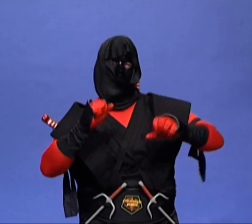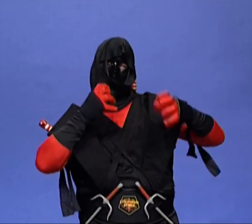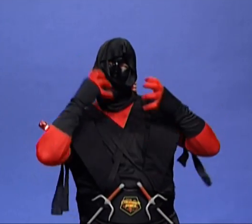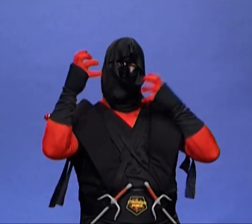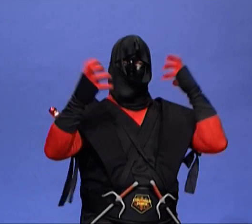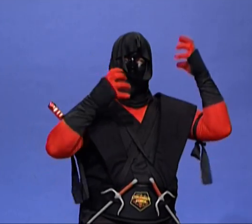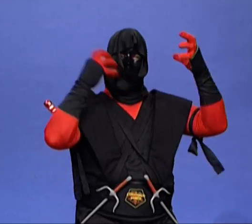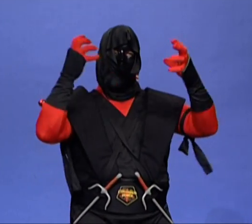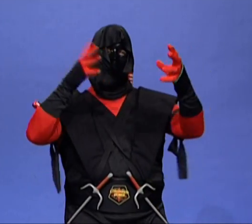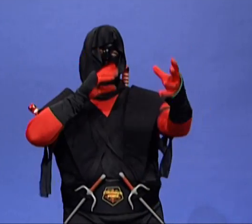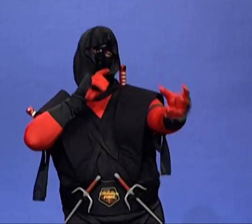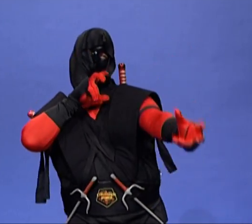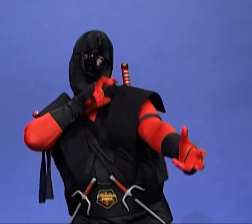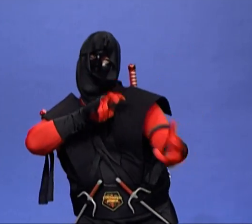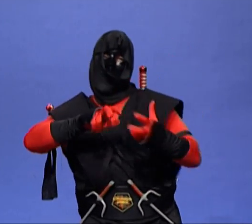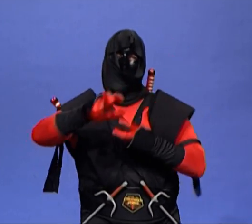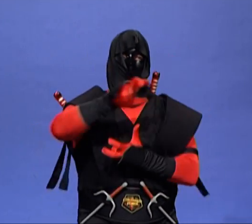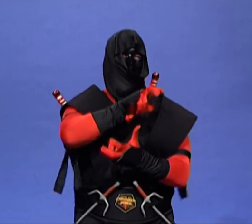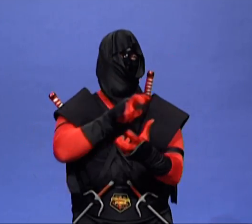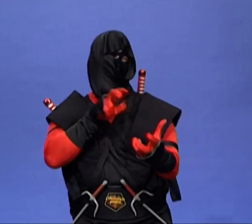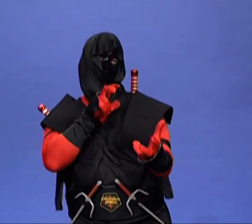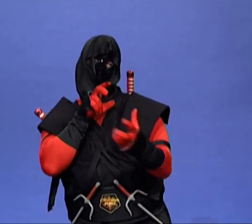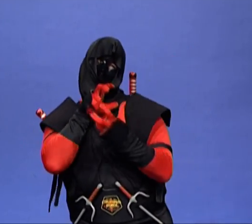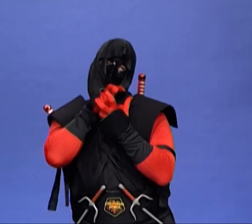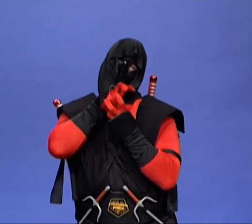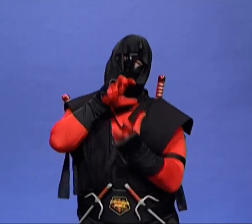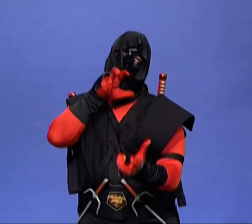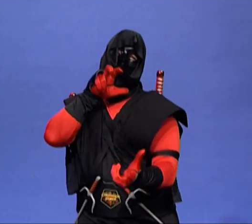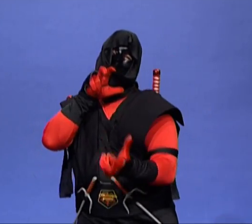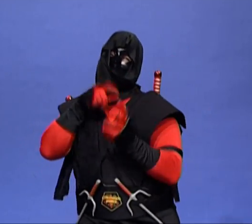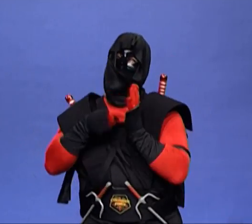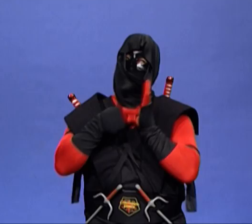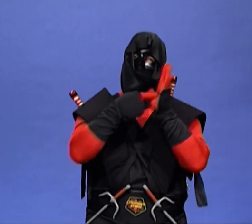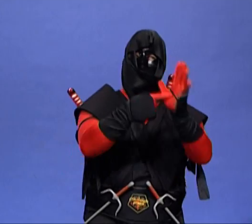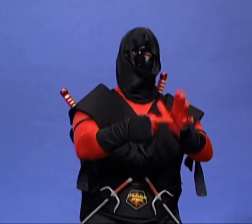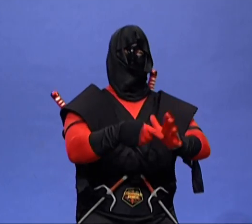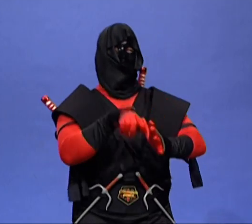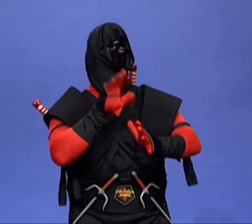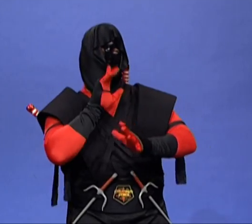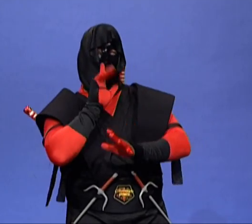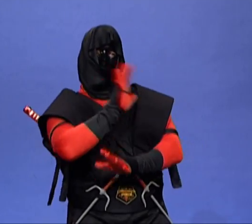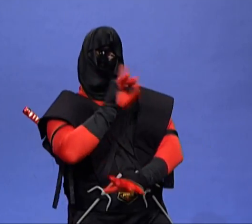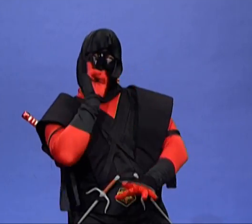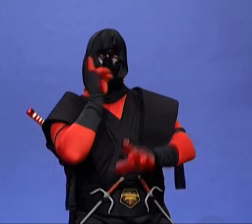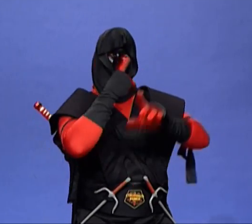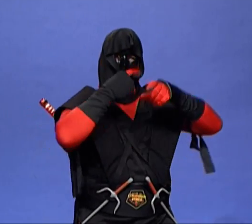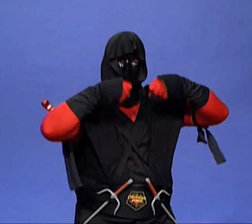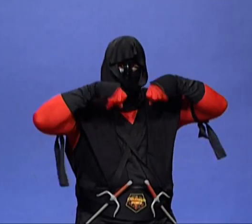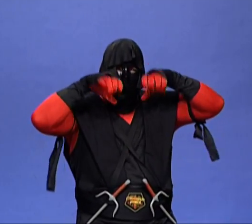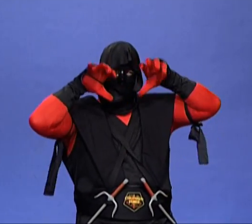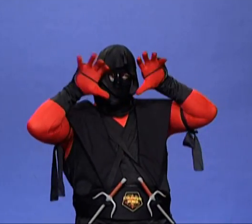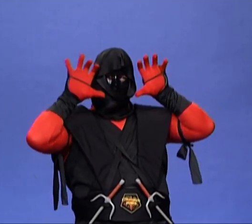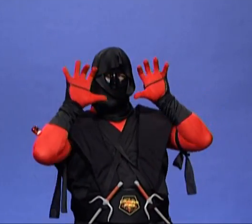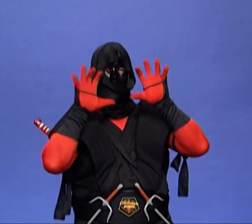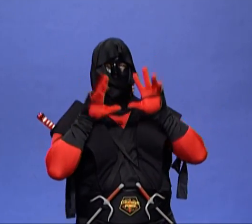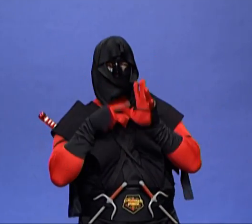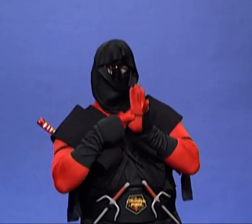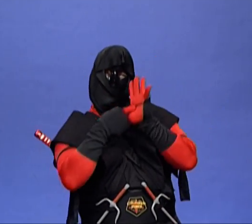and gnashed their terrible teeth and rolled their terrible eyes and showed